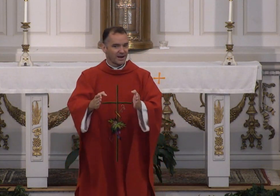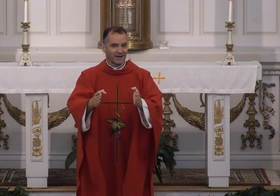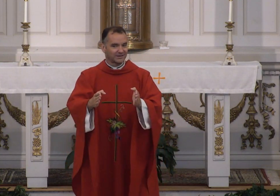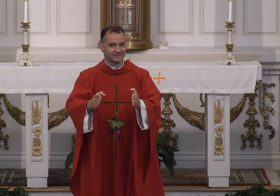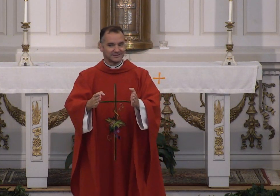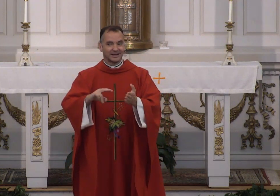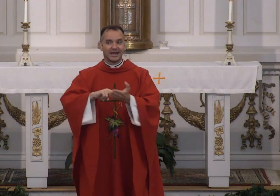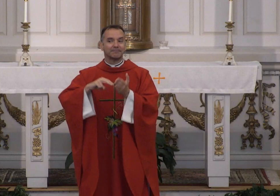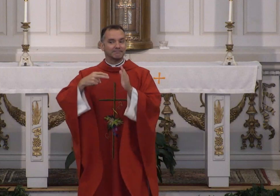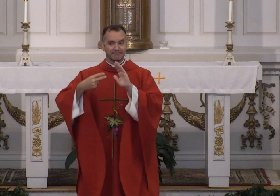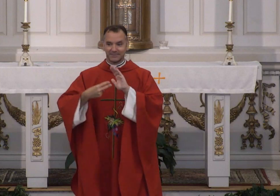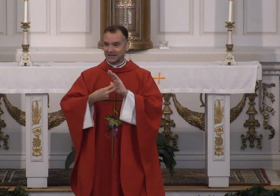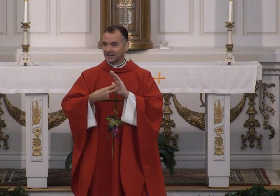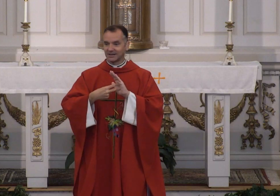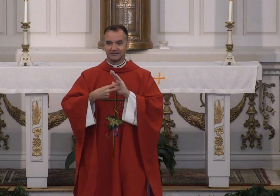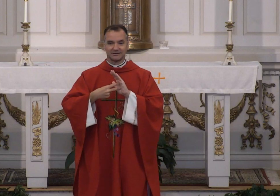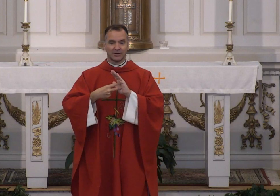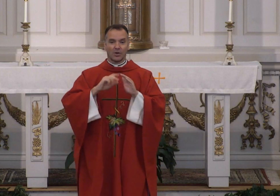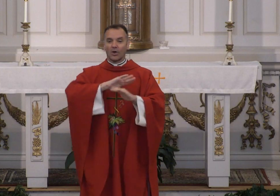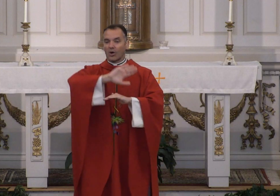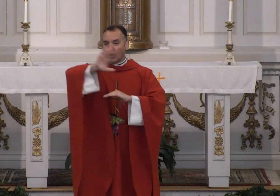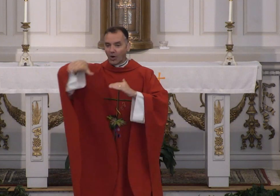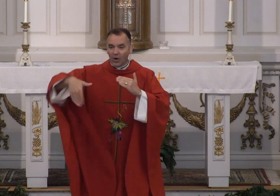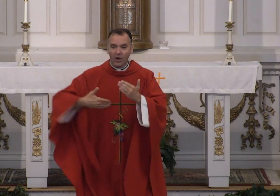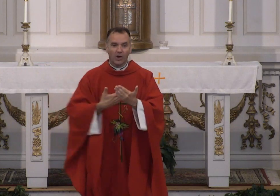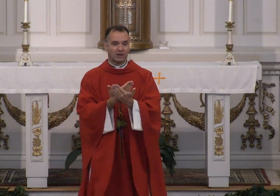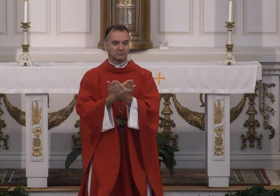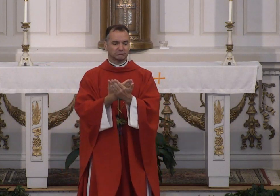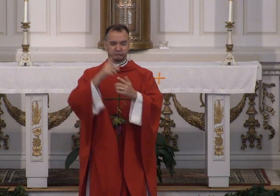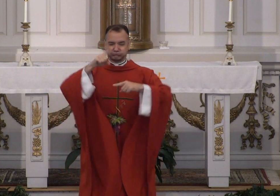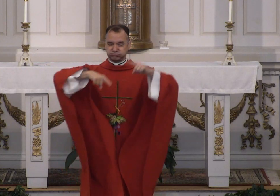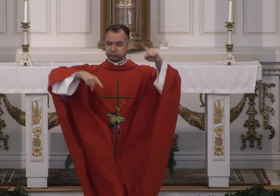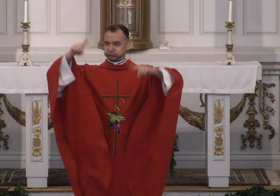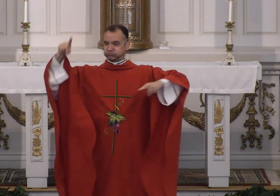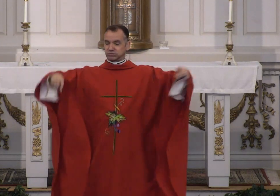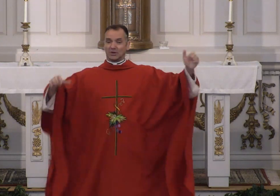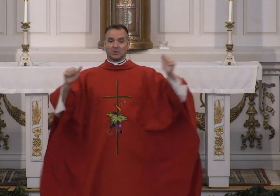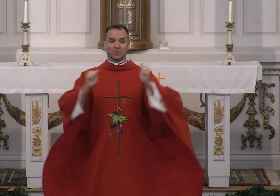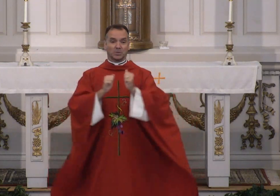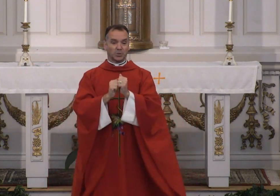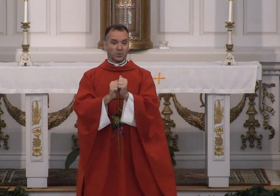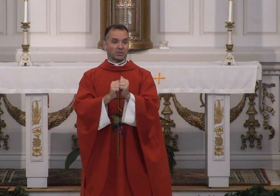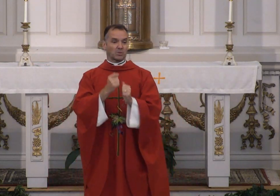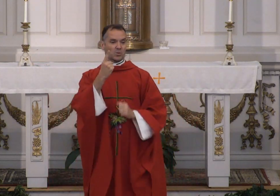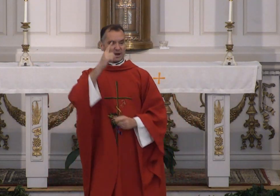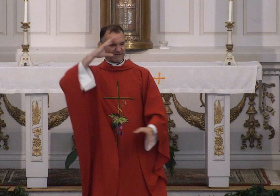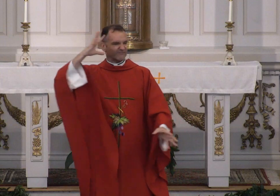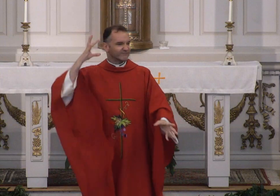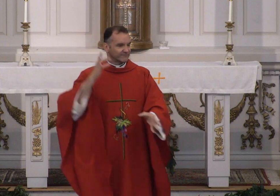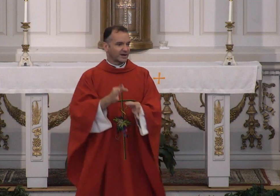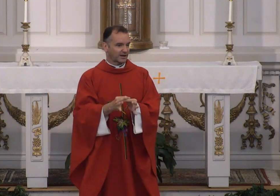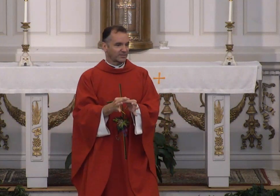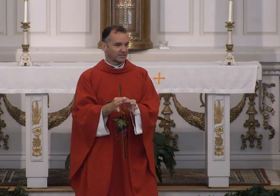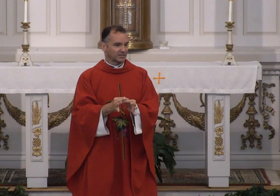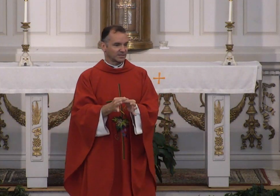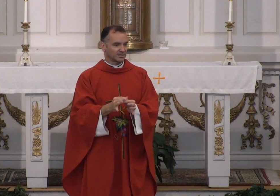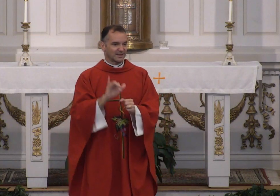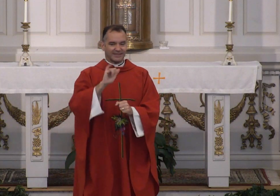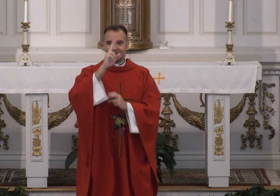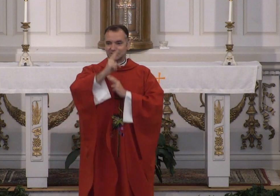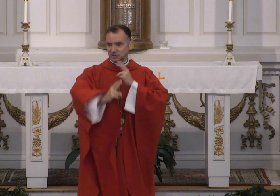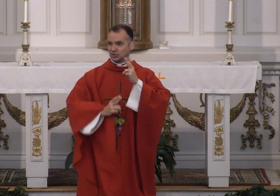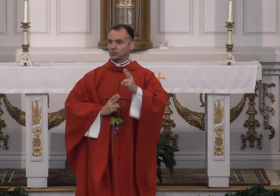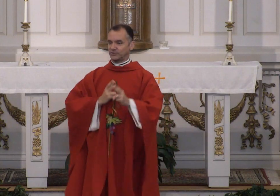And that doesn't mean that things are done in one way. There's a commonality, there's a shared faith in its